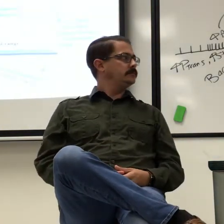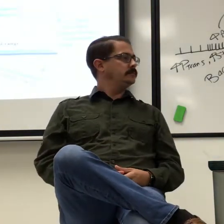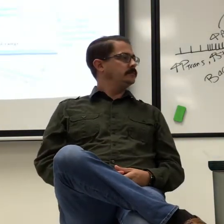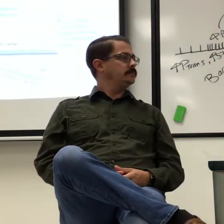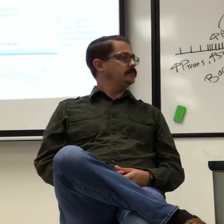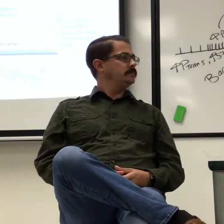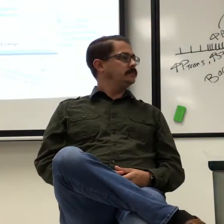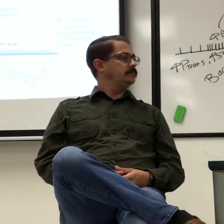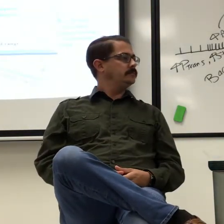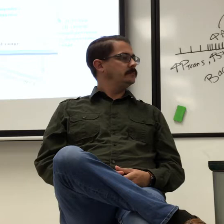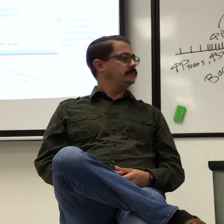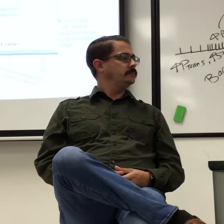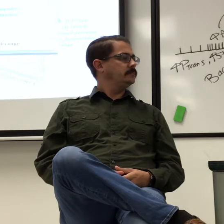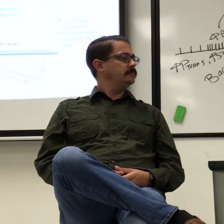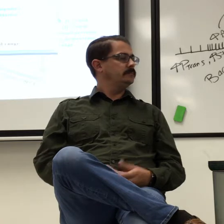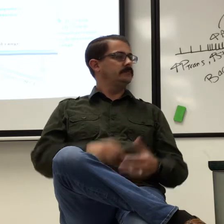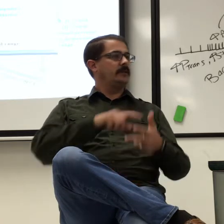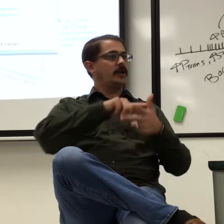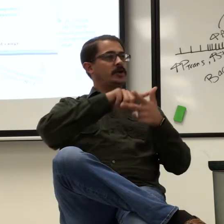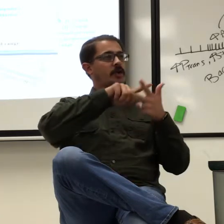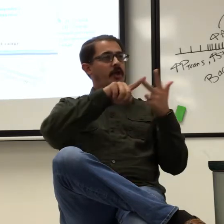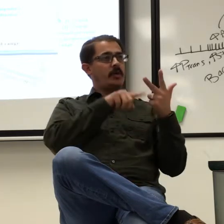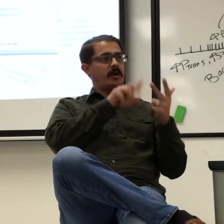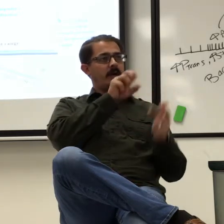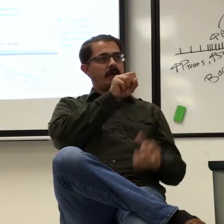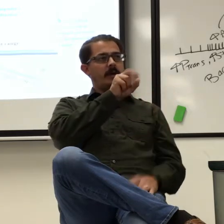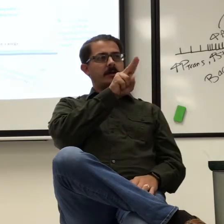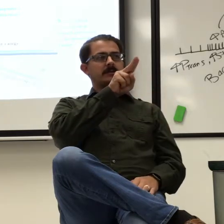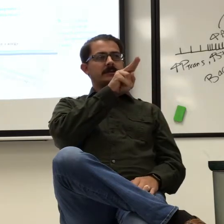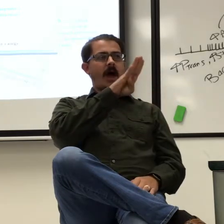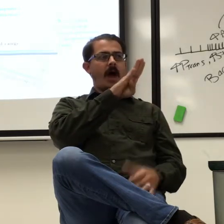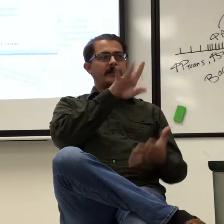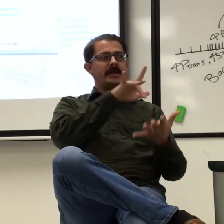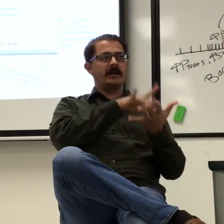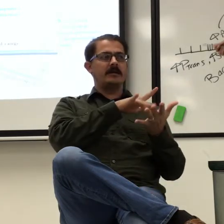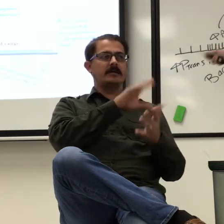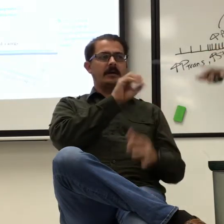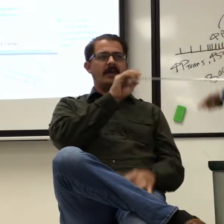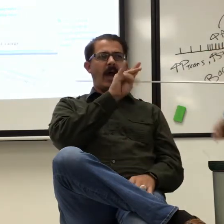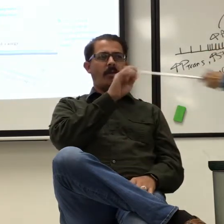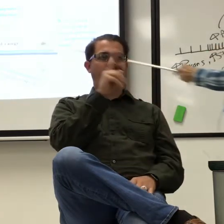Now there are 3 subcenters that are outlined there.